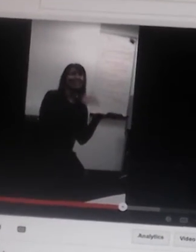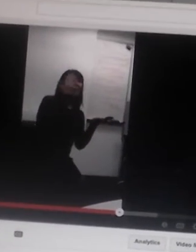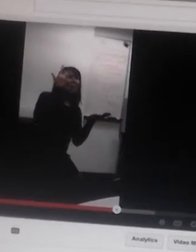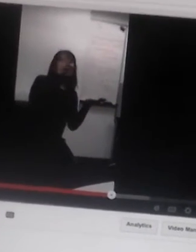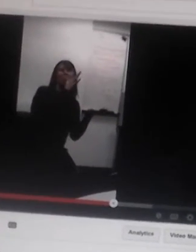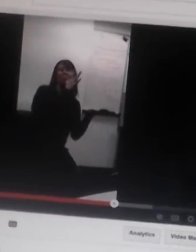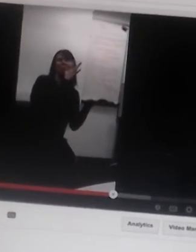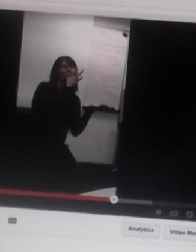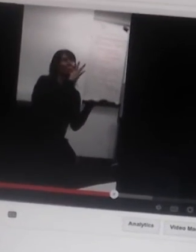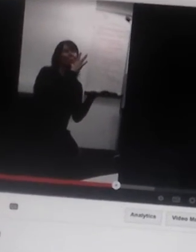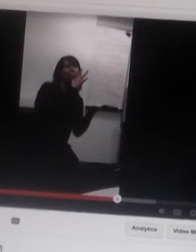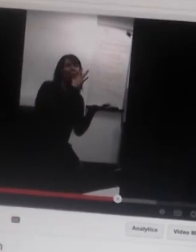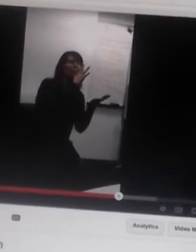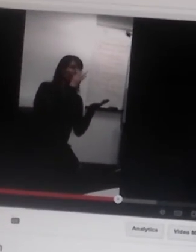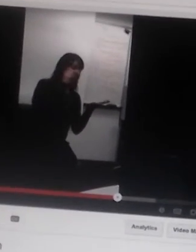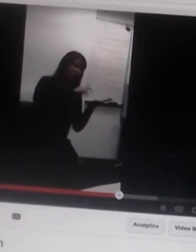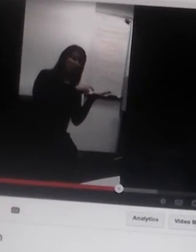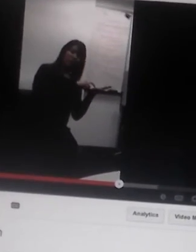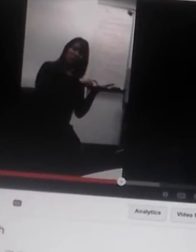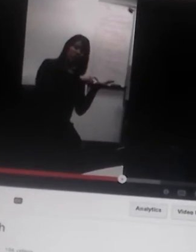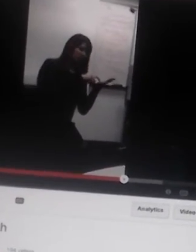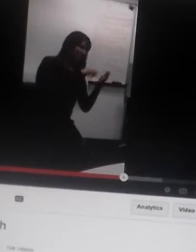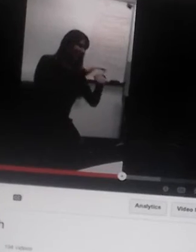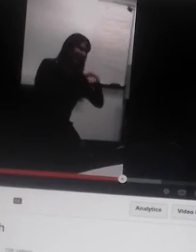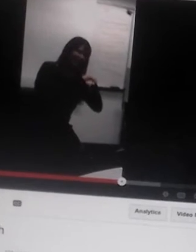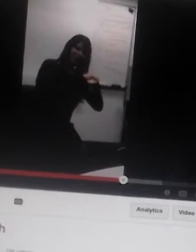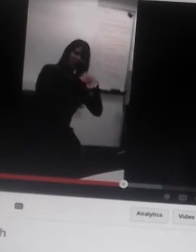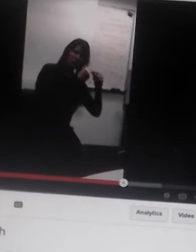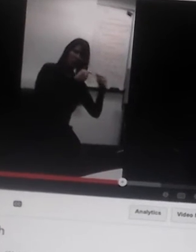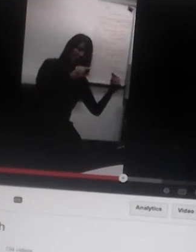I repeated third grade again.